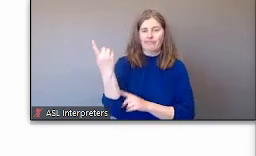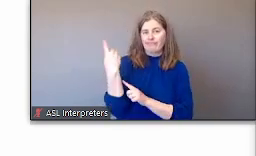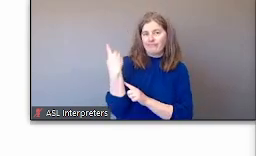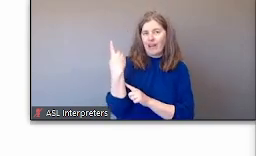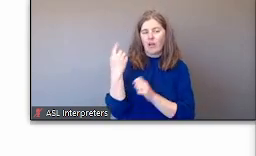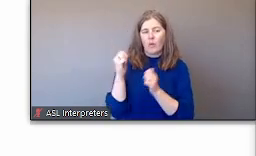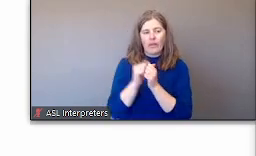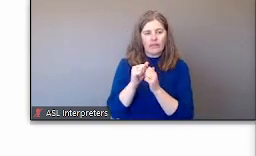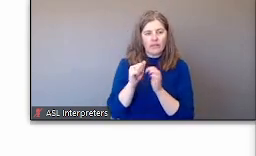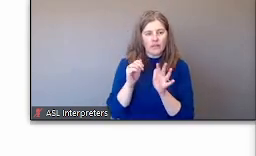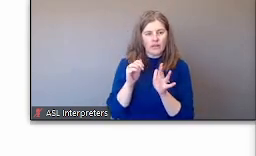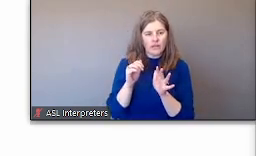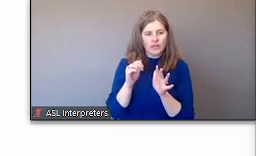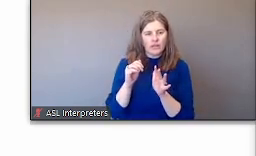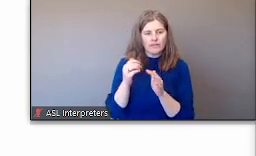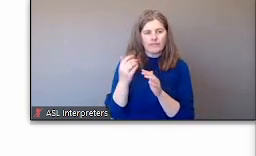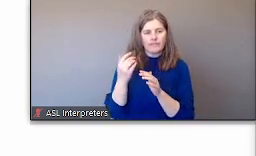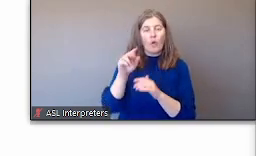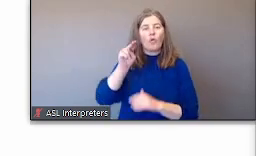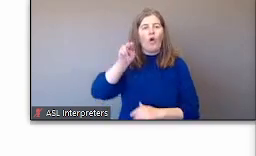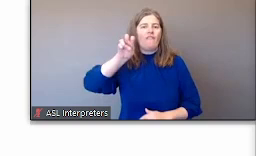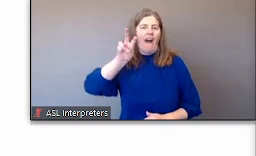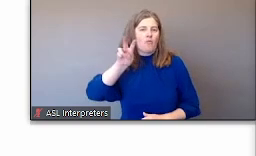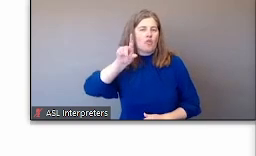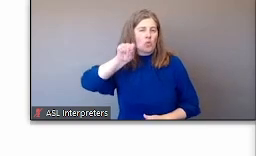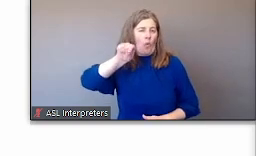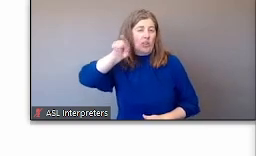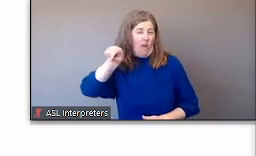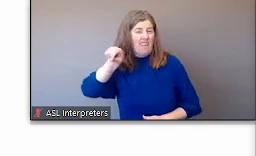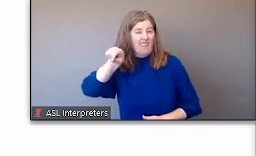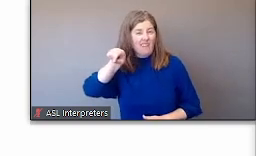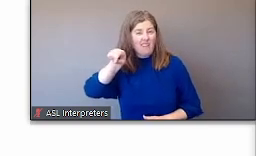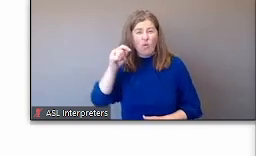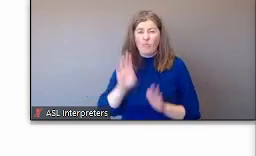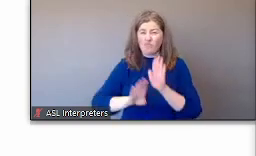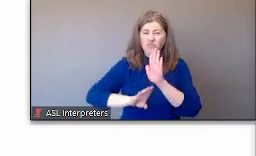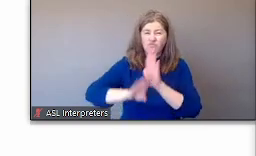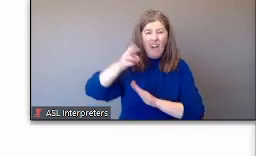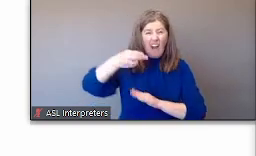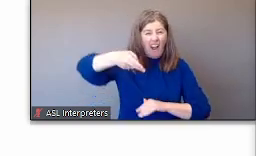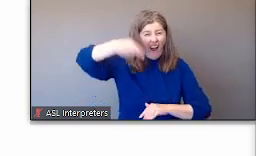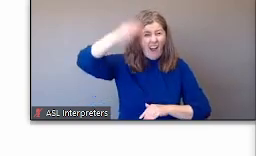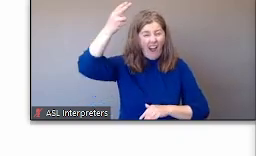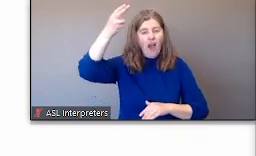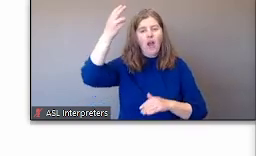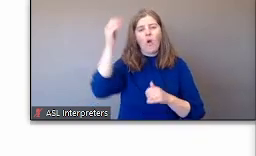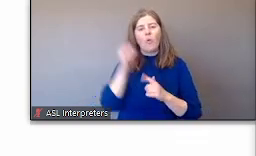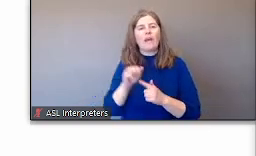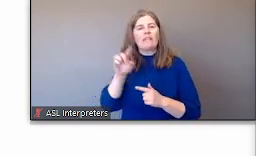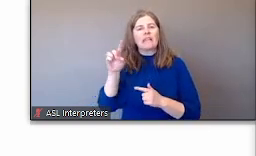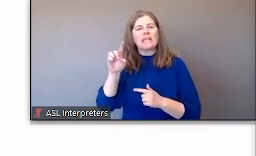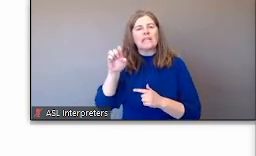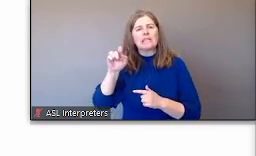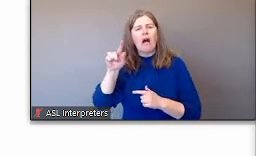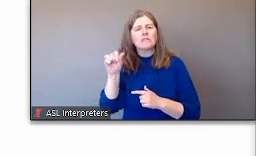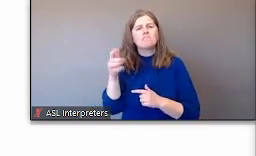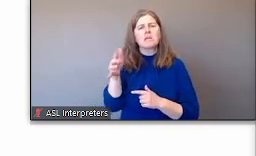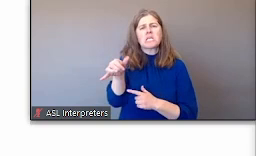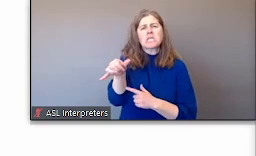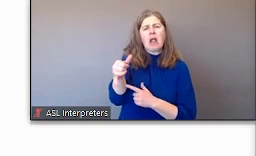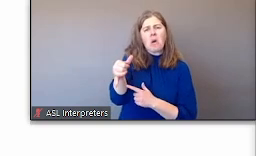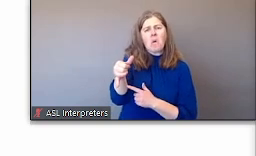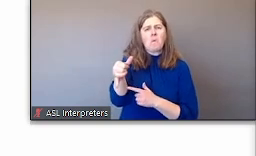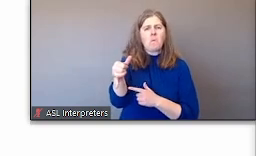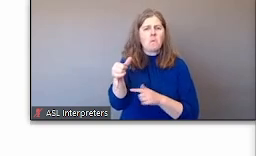Delta, back in November of 2020 with Delta. We're sort of in a yellow version of